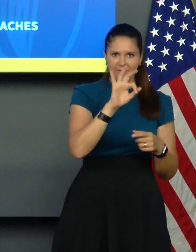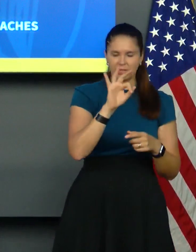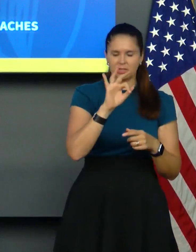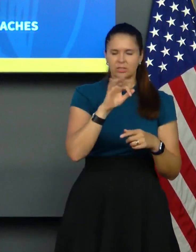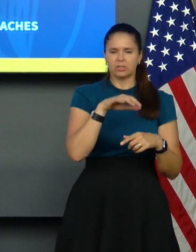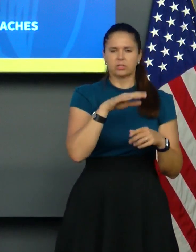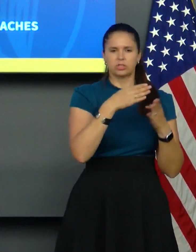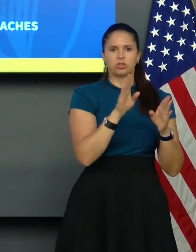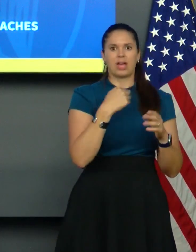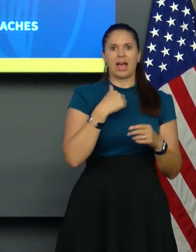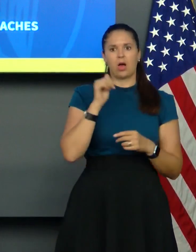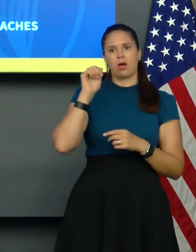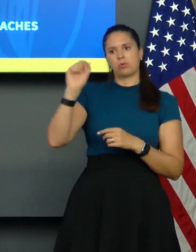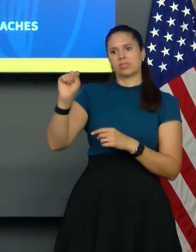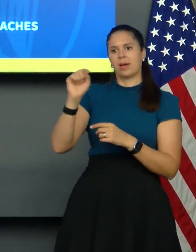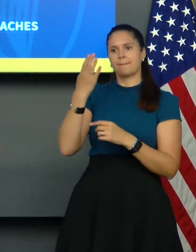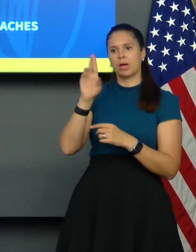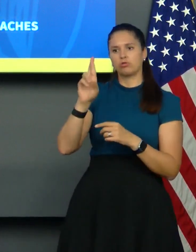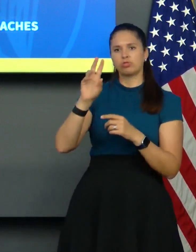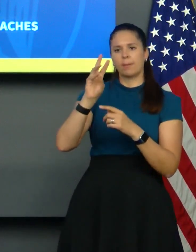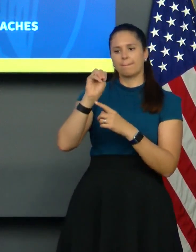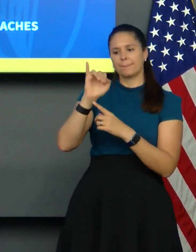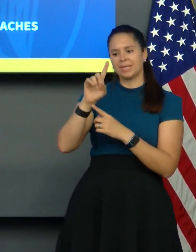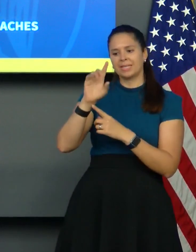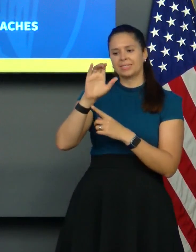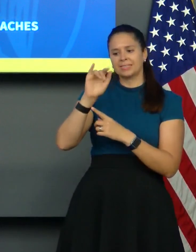Rouge General Mid-City campus yesterday.